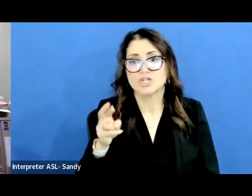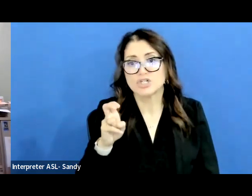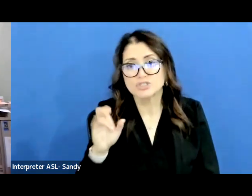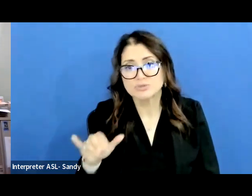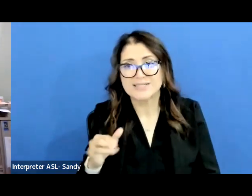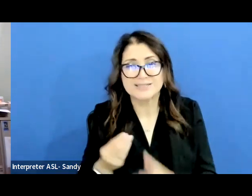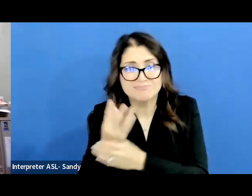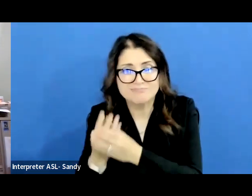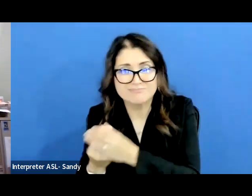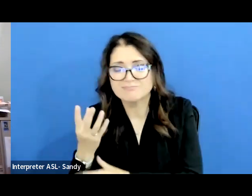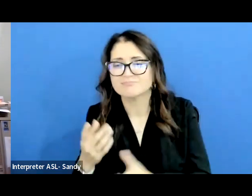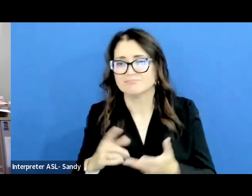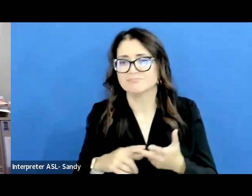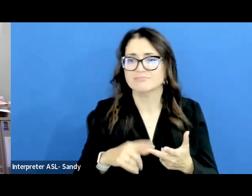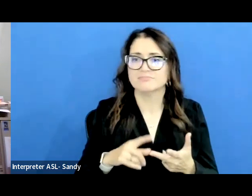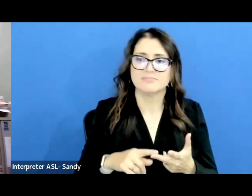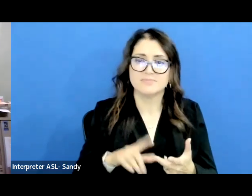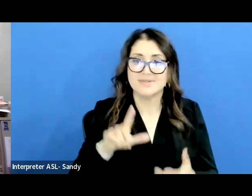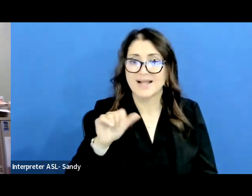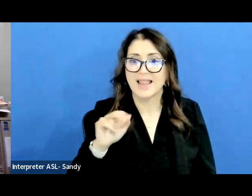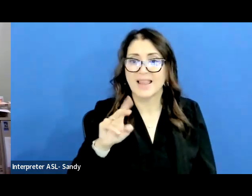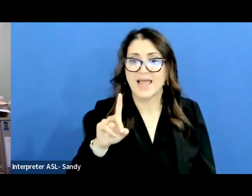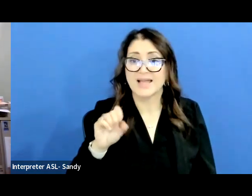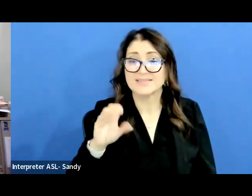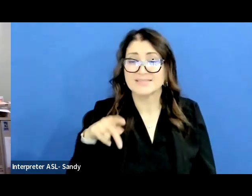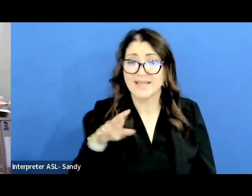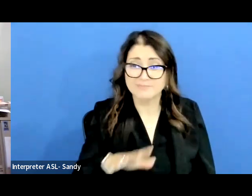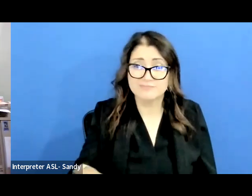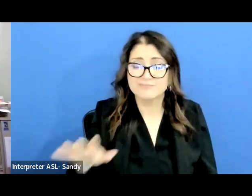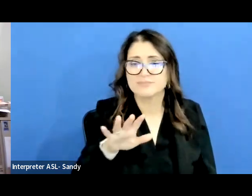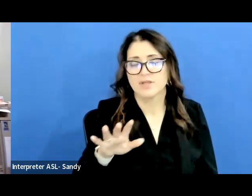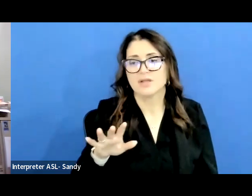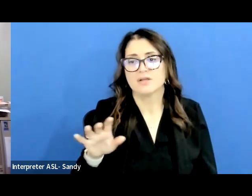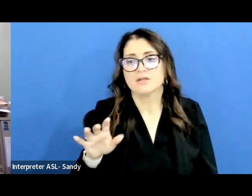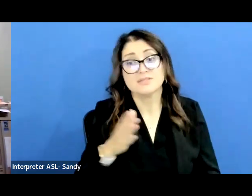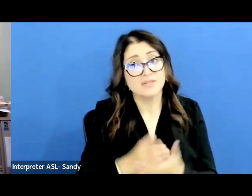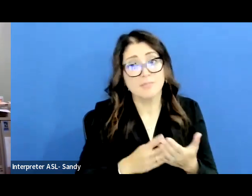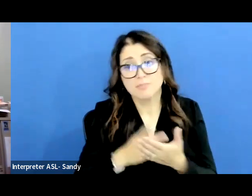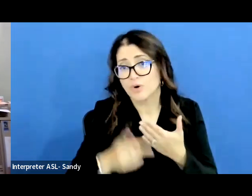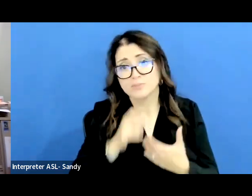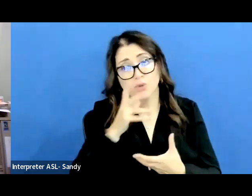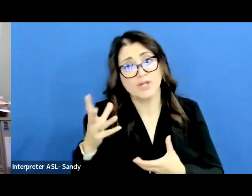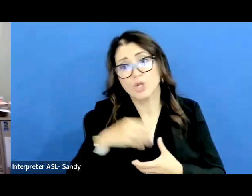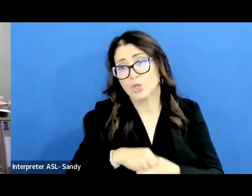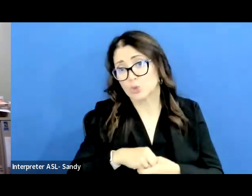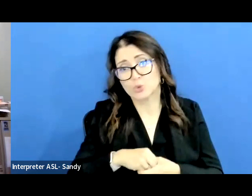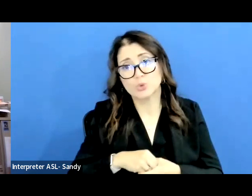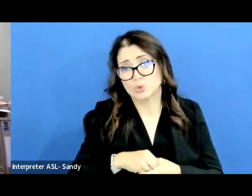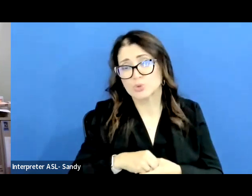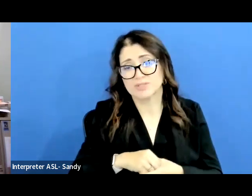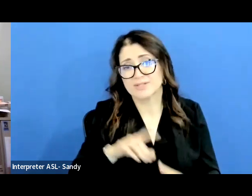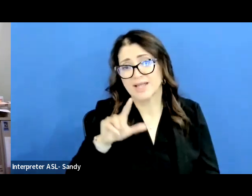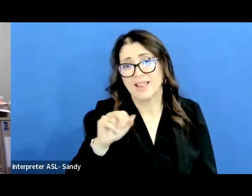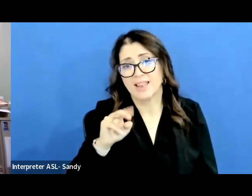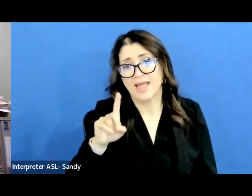programs don't provide support or don't include nursery workers or landscaping